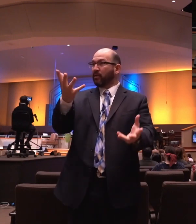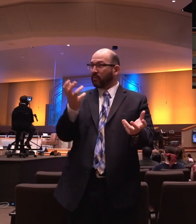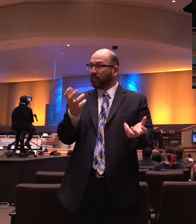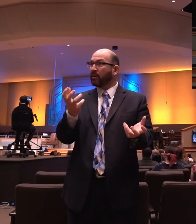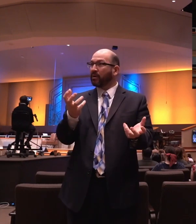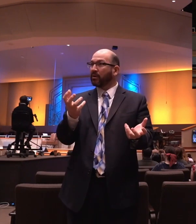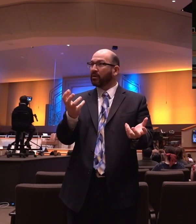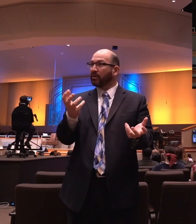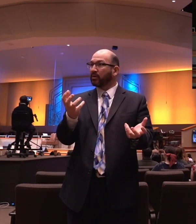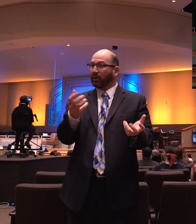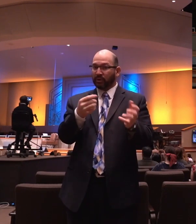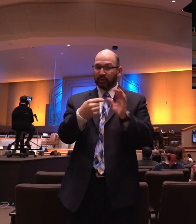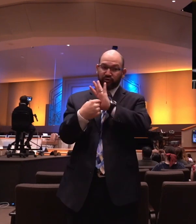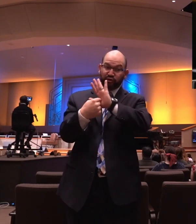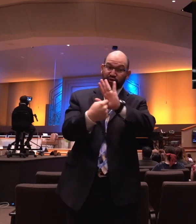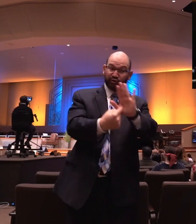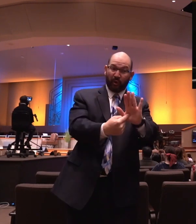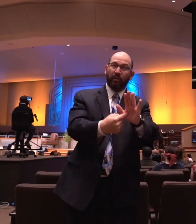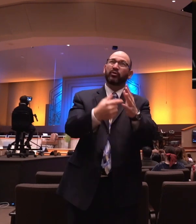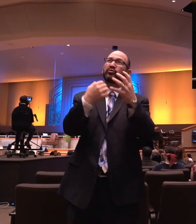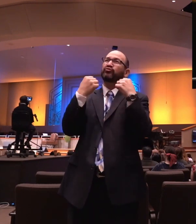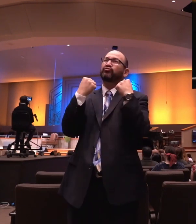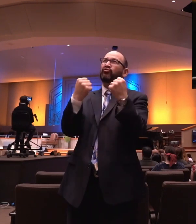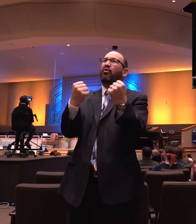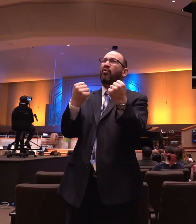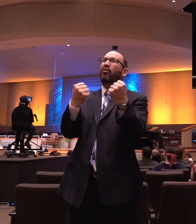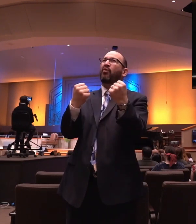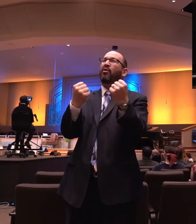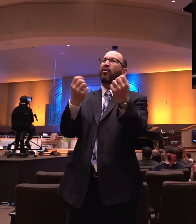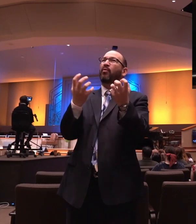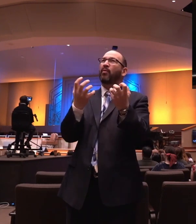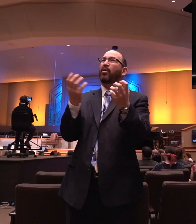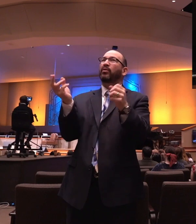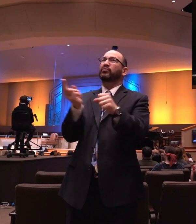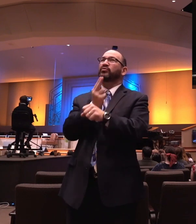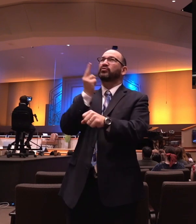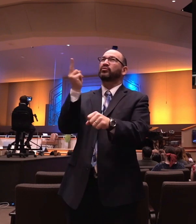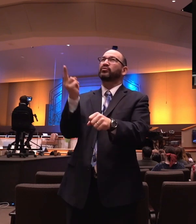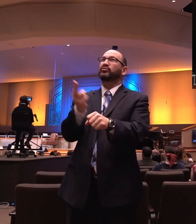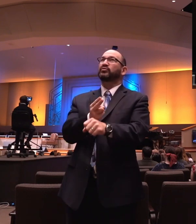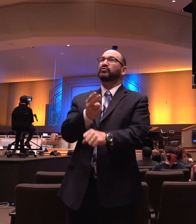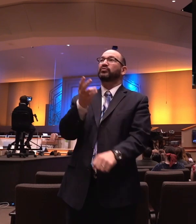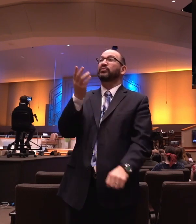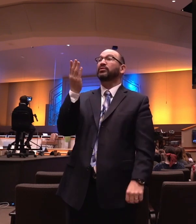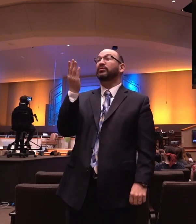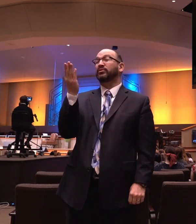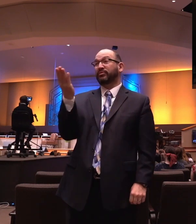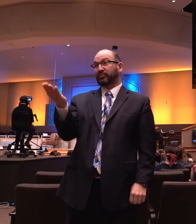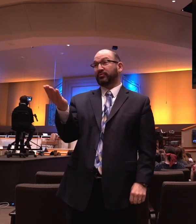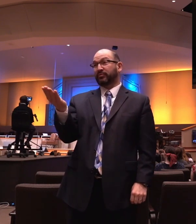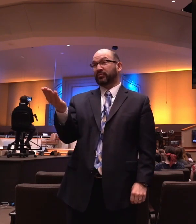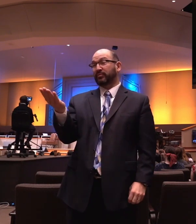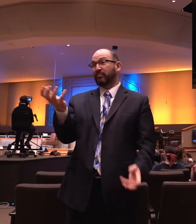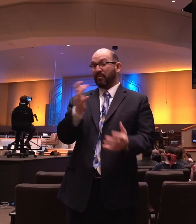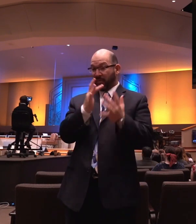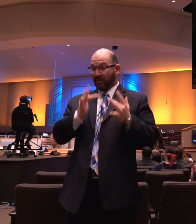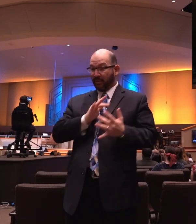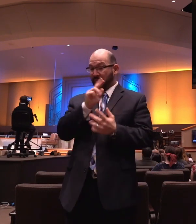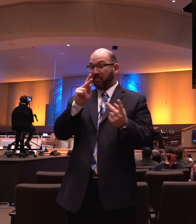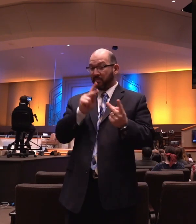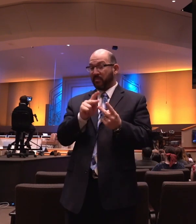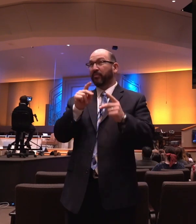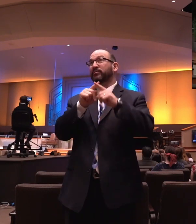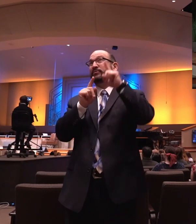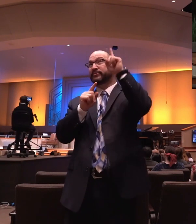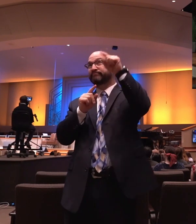wants to show Himself strong and He's looking for somebody whose heart is perfect toward Him.